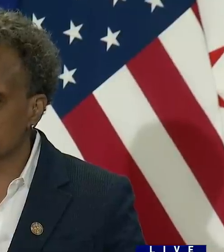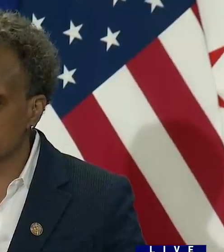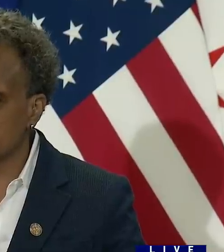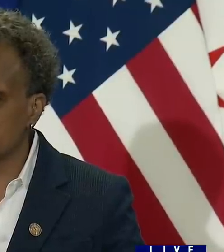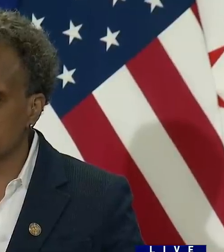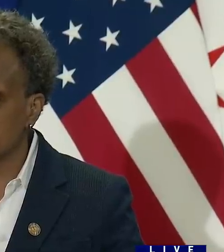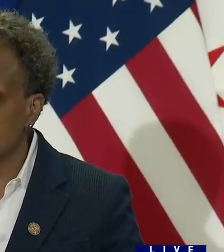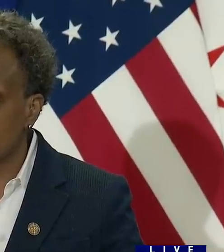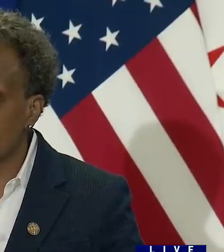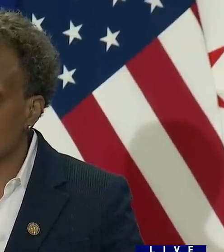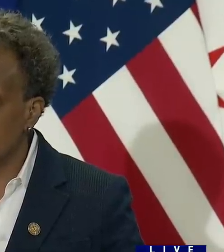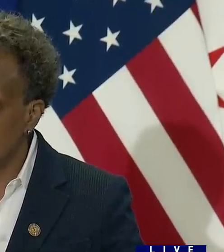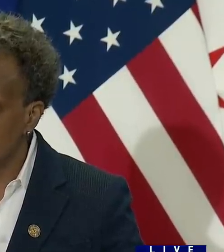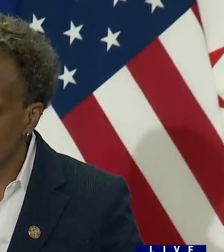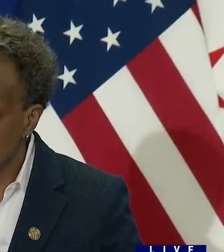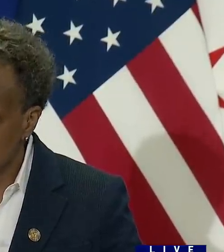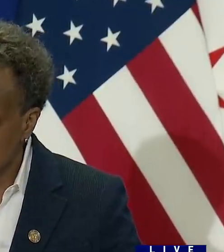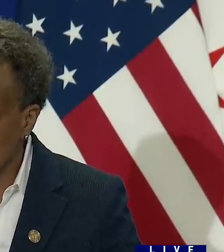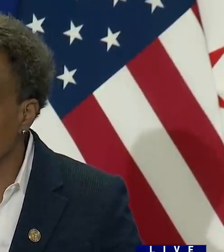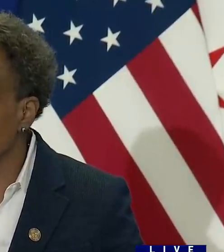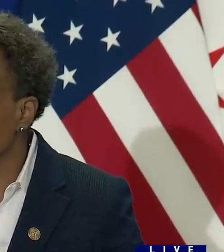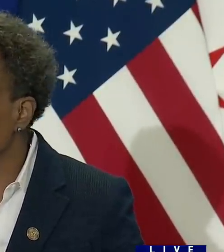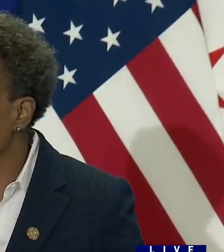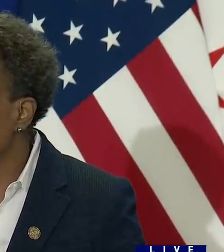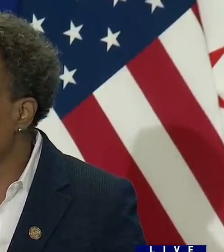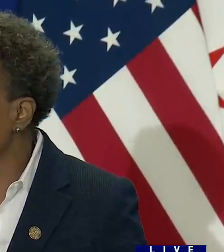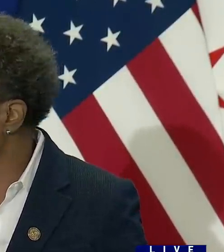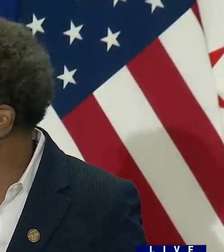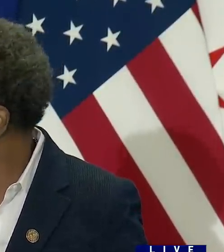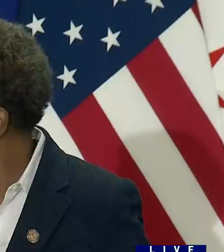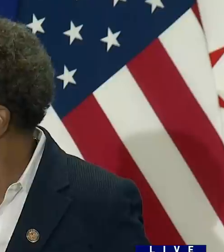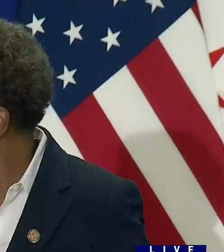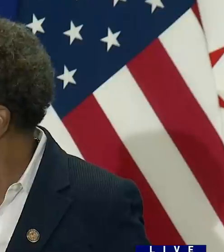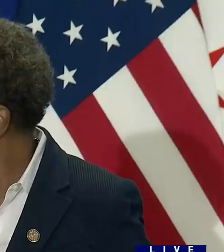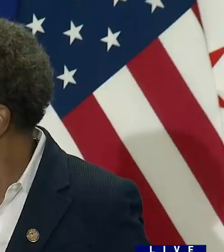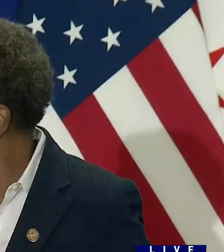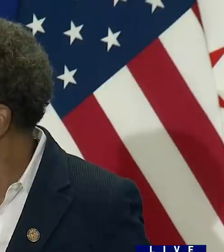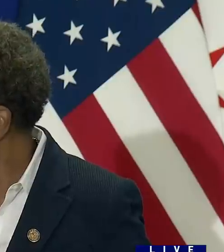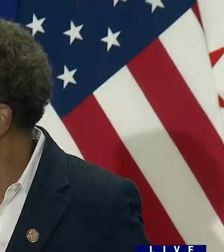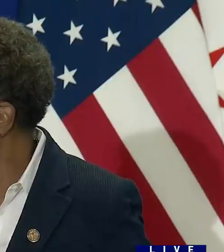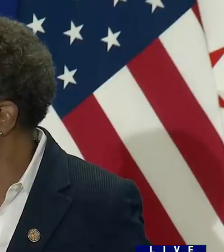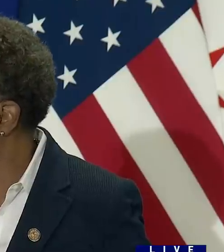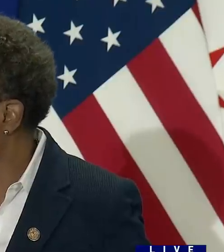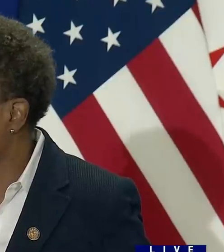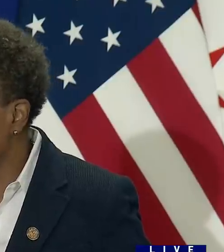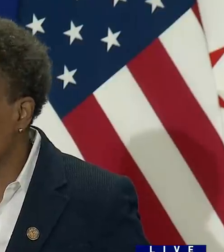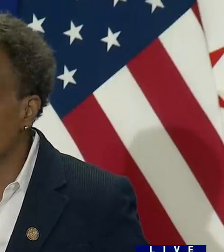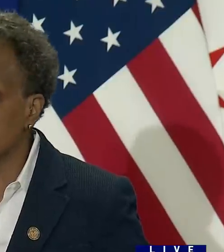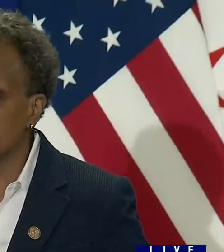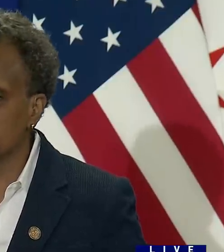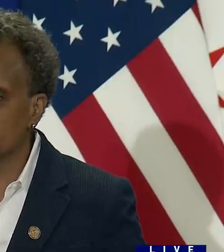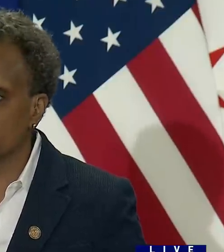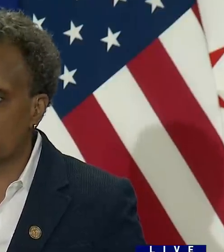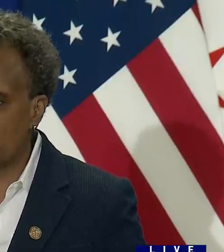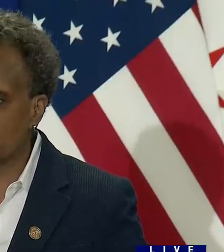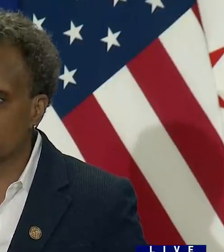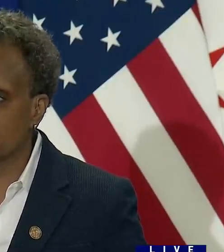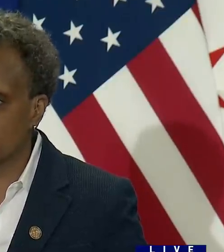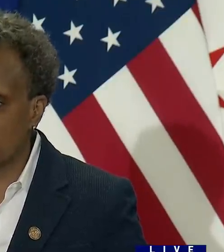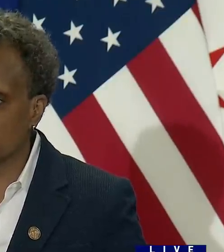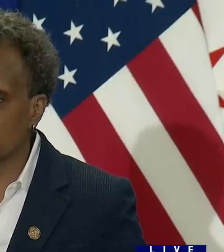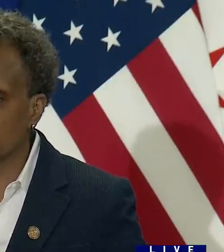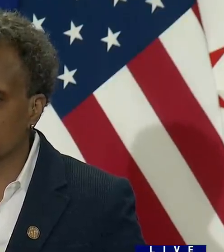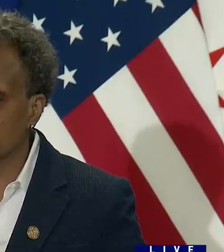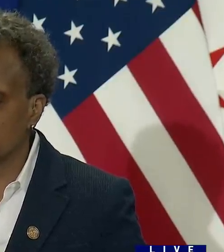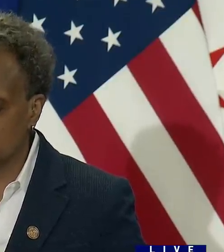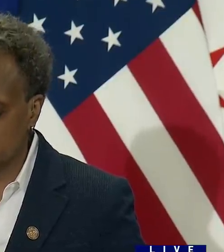in our city, and that we join you on your lifelong fight for justice, and particularly for Black and